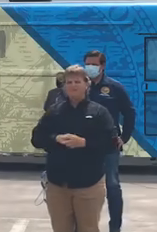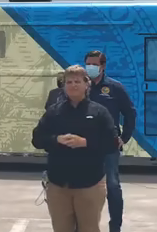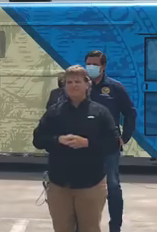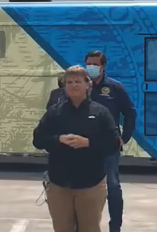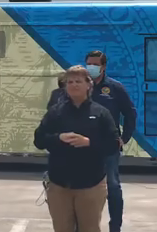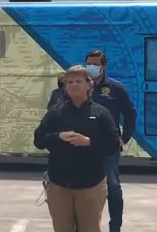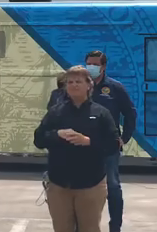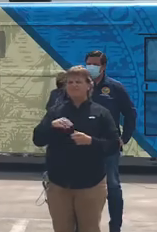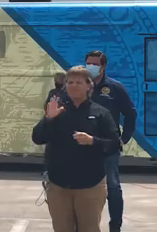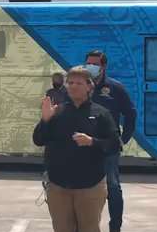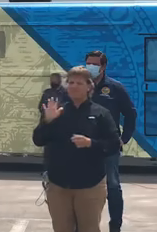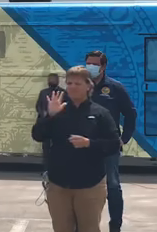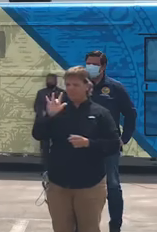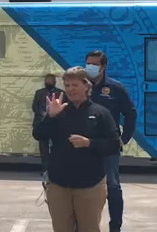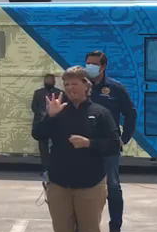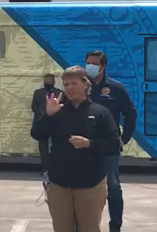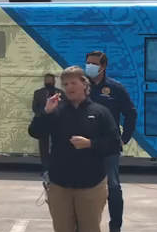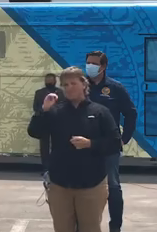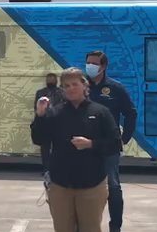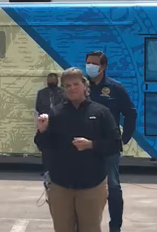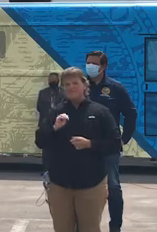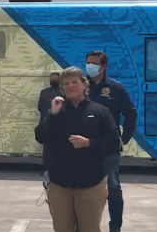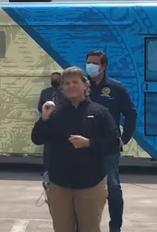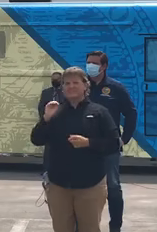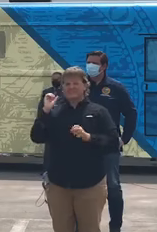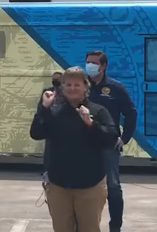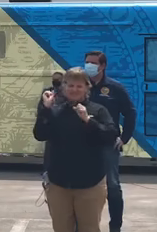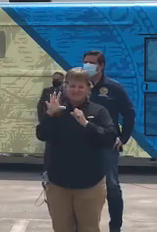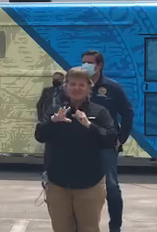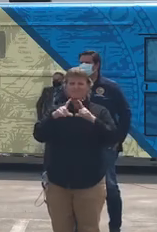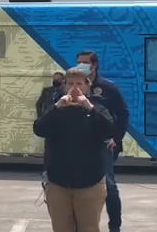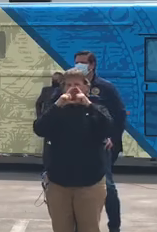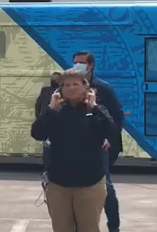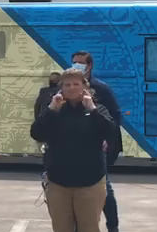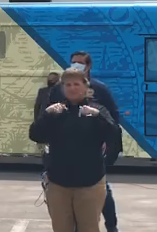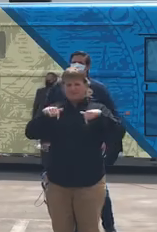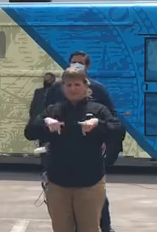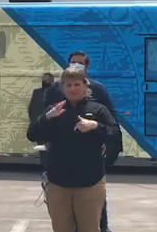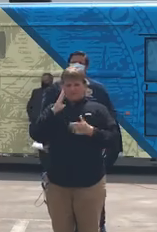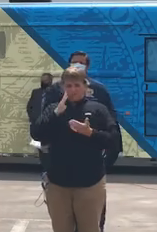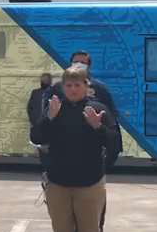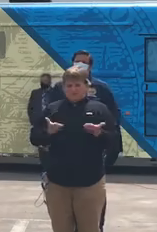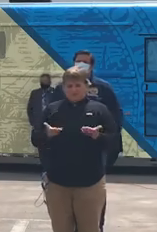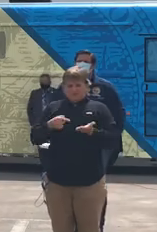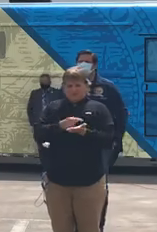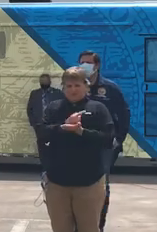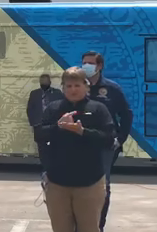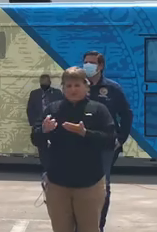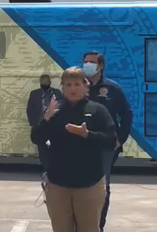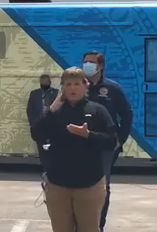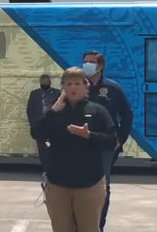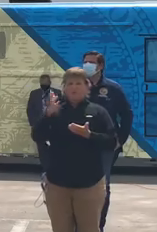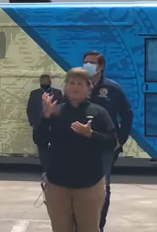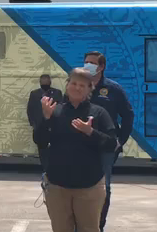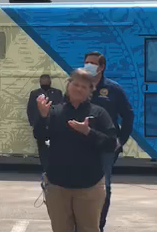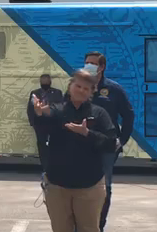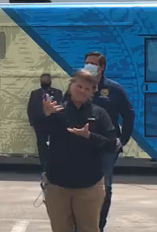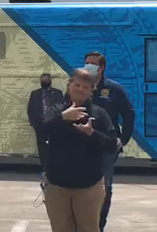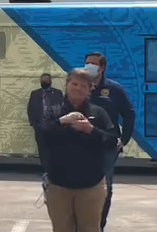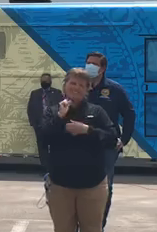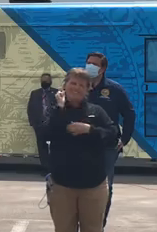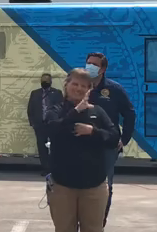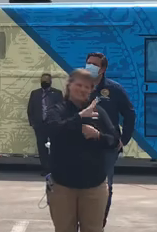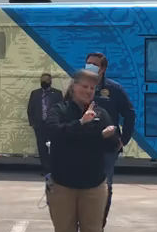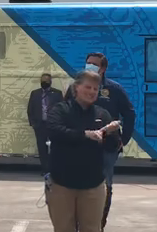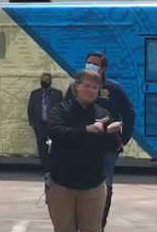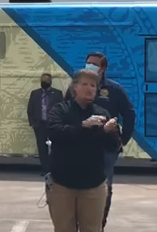week, we'll be at 10 million masks specifically for the long-term care facilities. And we're also by the end of this week have sent 1 million masks to